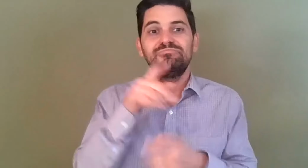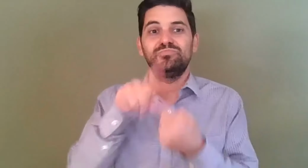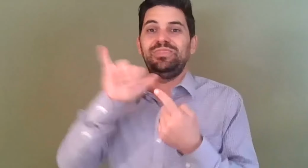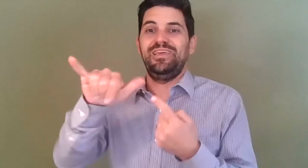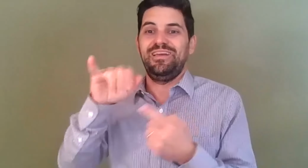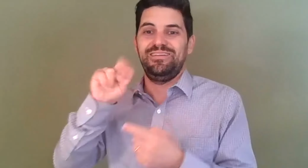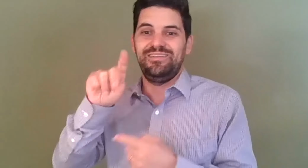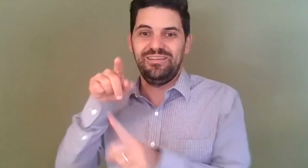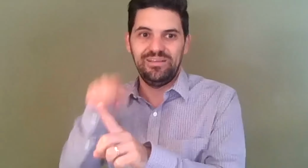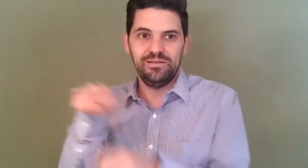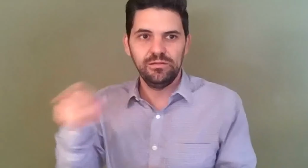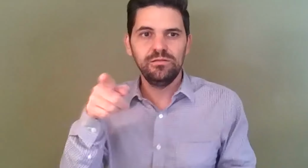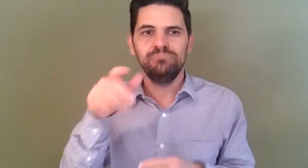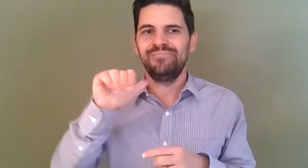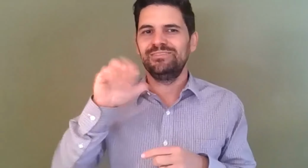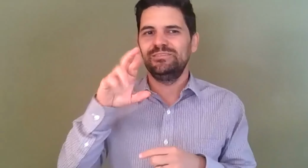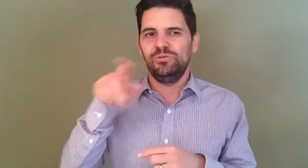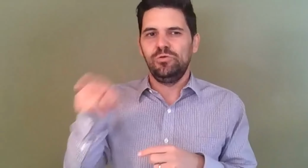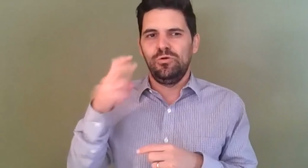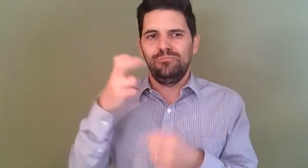these children's.